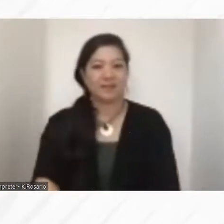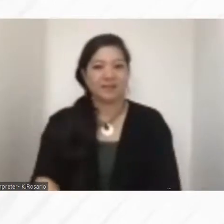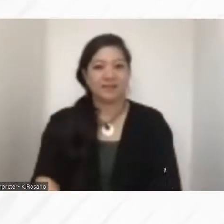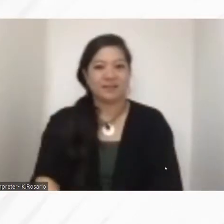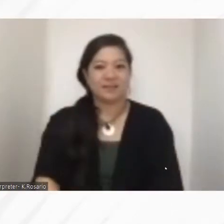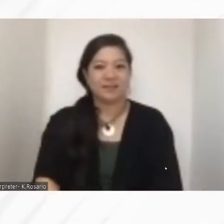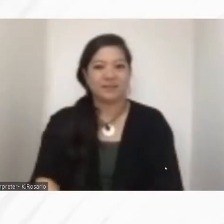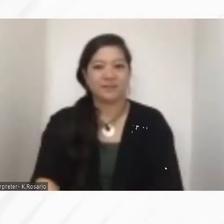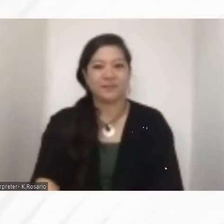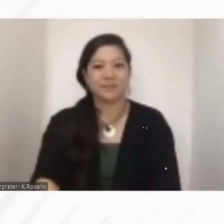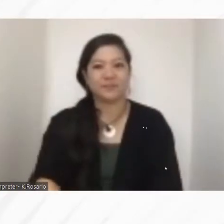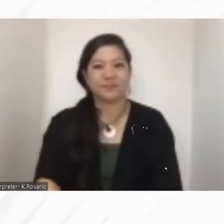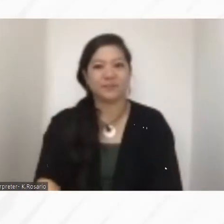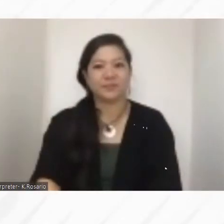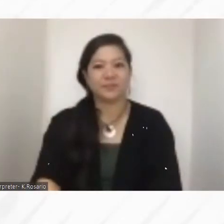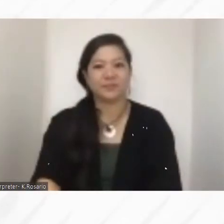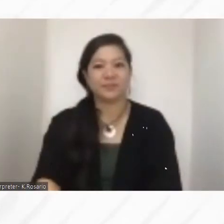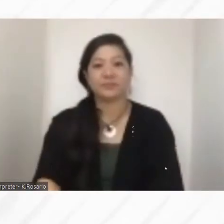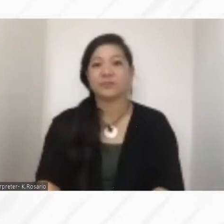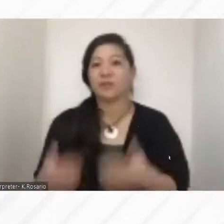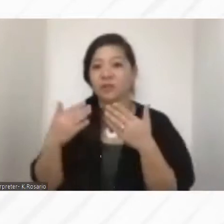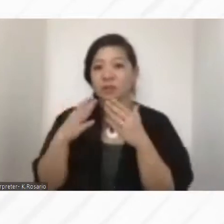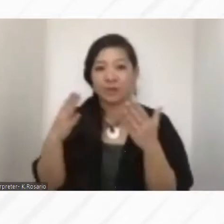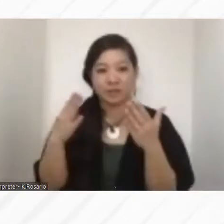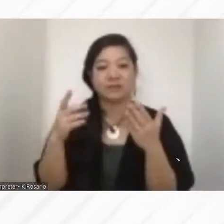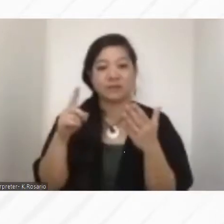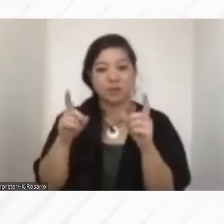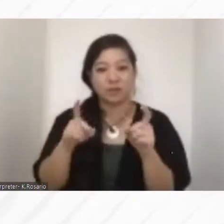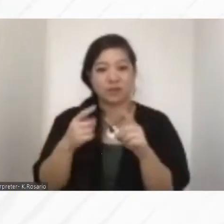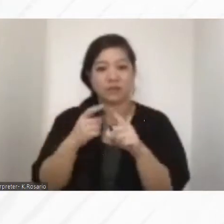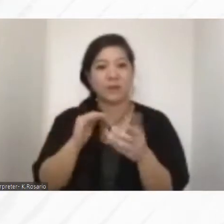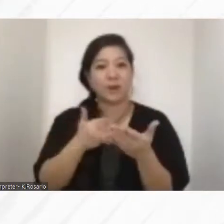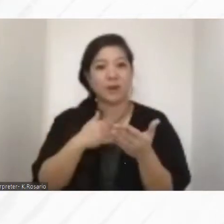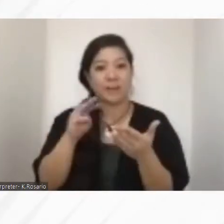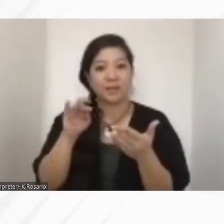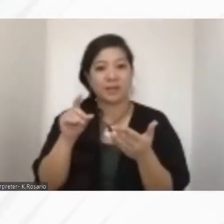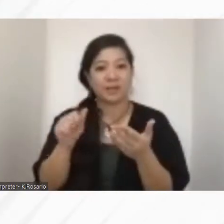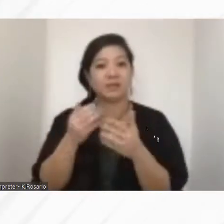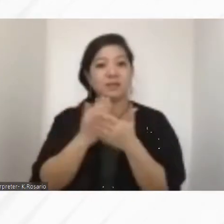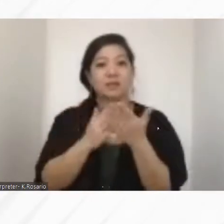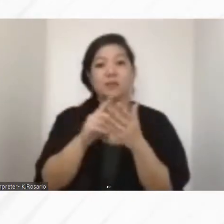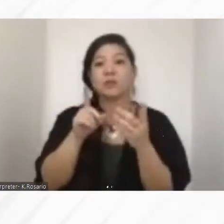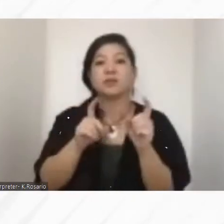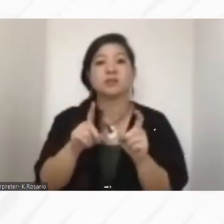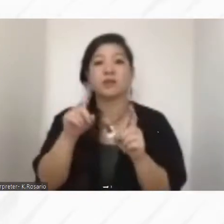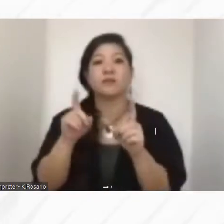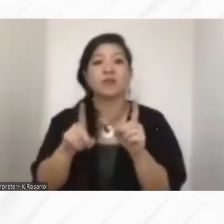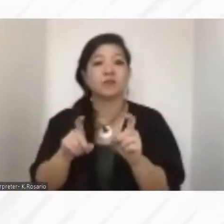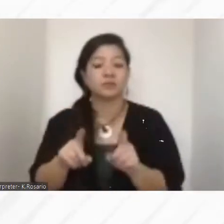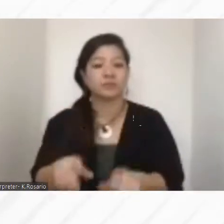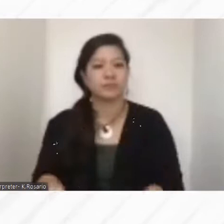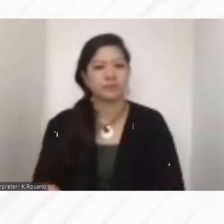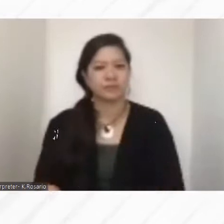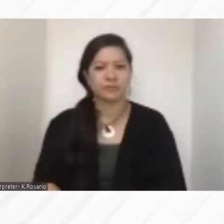thank you so much for being gracious enough to take some questions from the members of our media who have submitted some questions. Your first question: almost